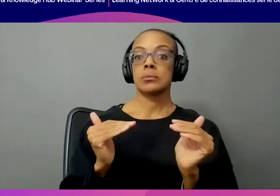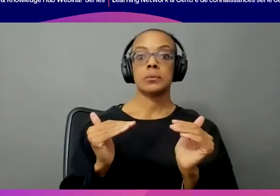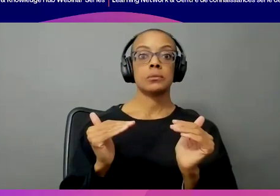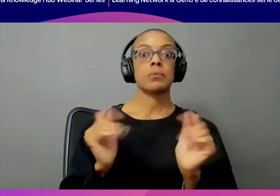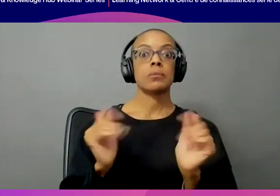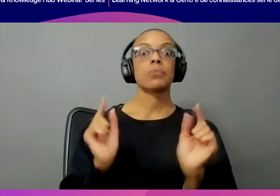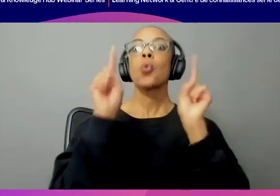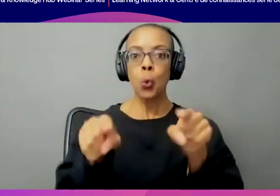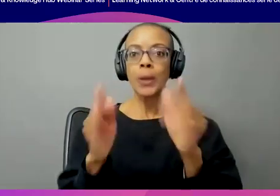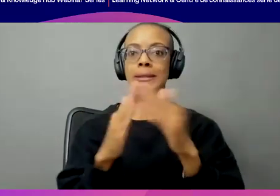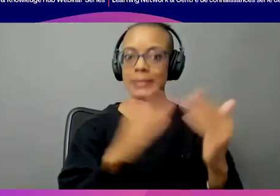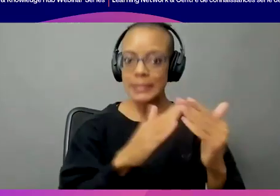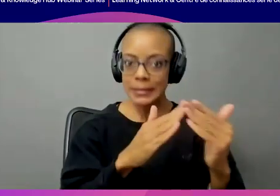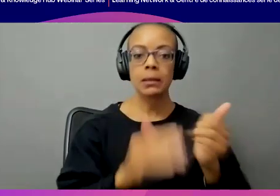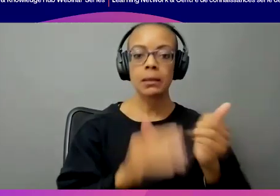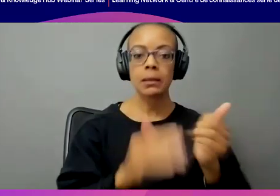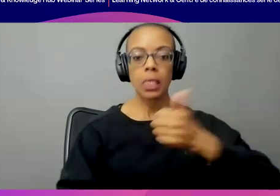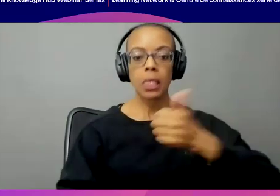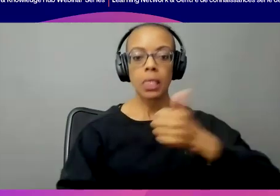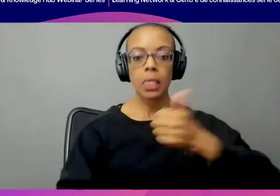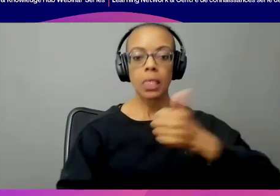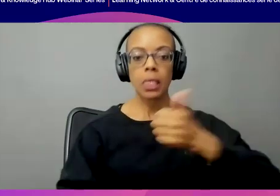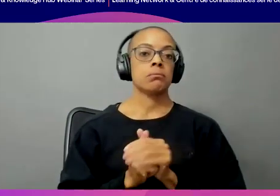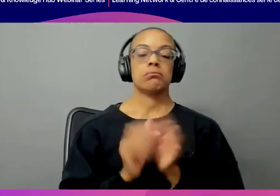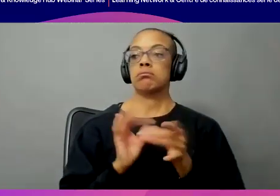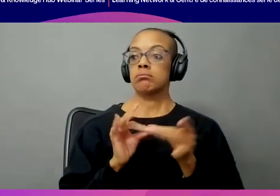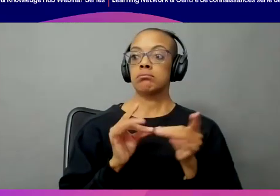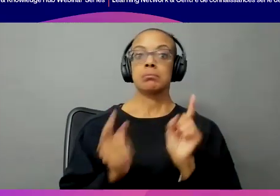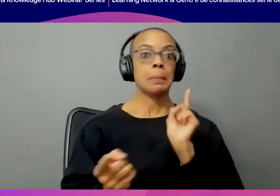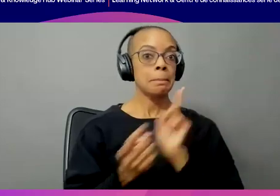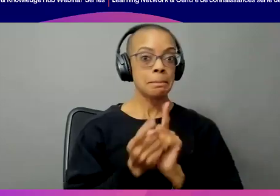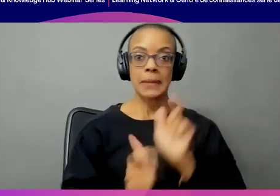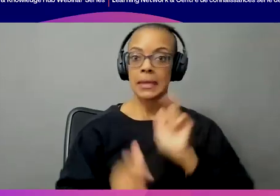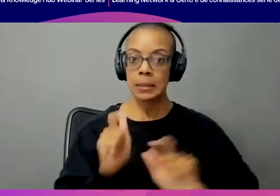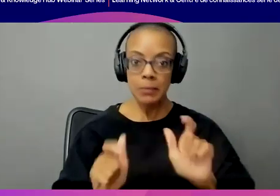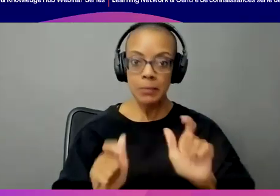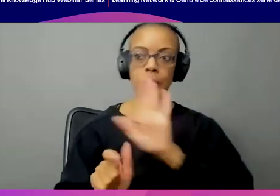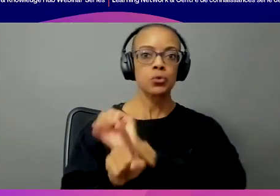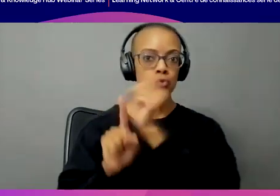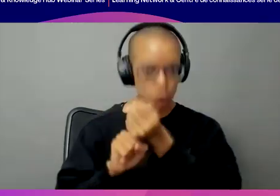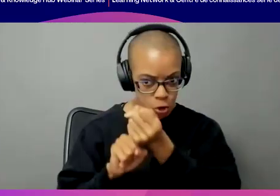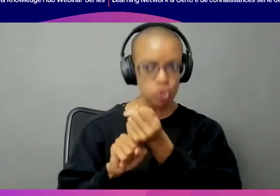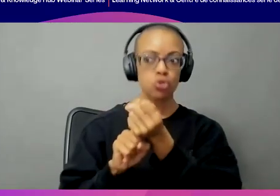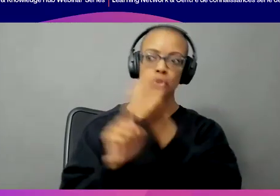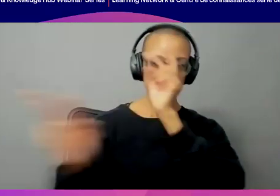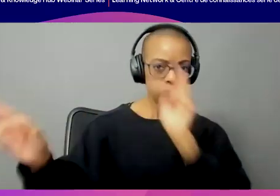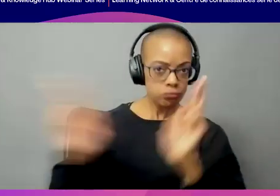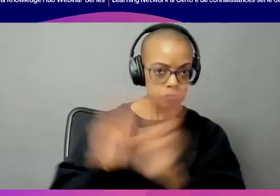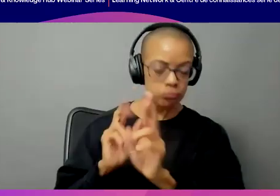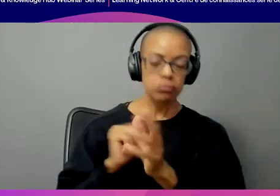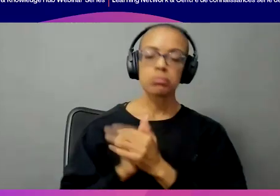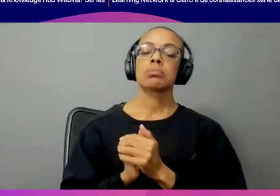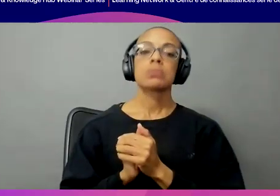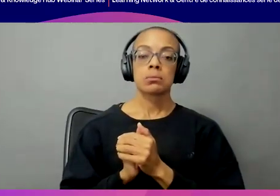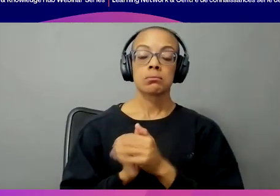in rural and isolated areas. We've heard about it in terms of meeting people where they're at. We've heard about the advantages